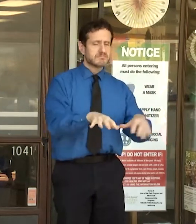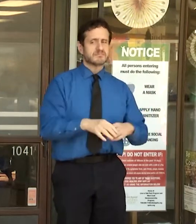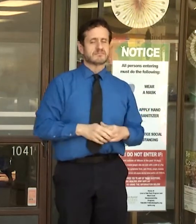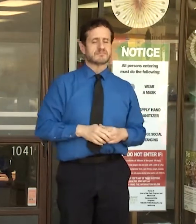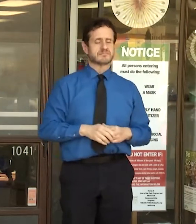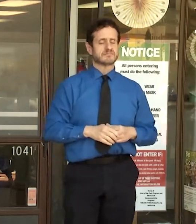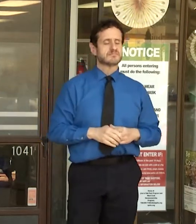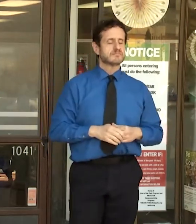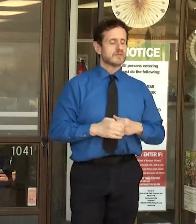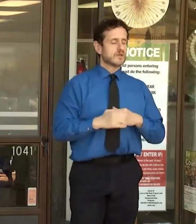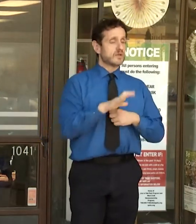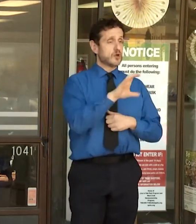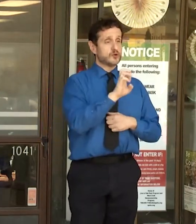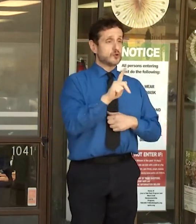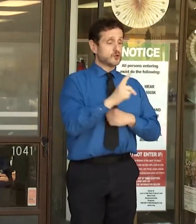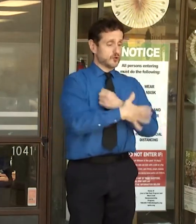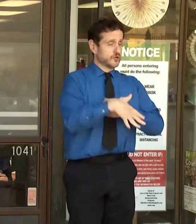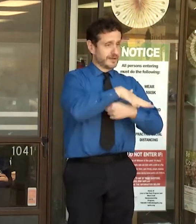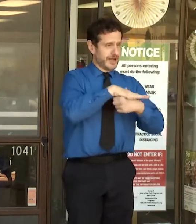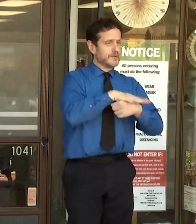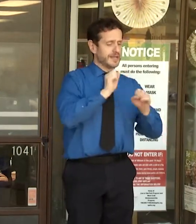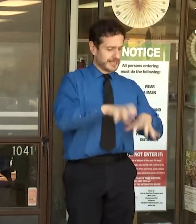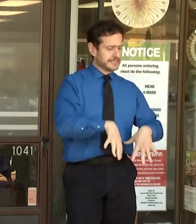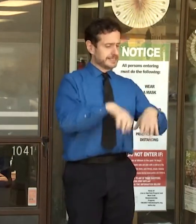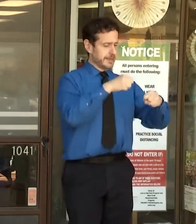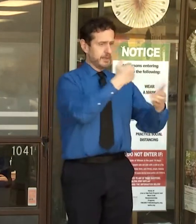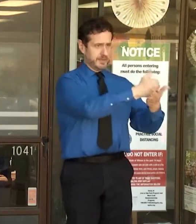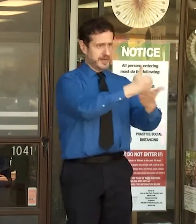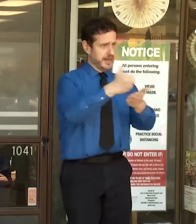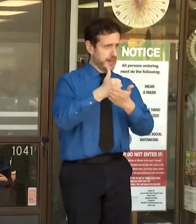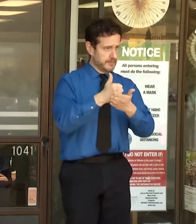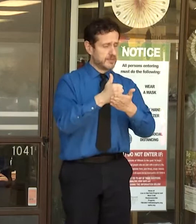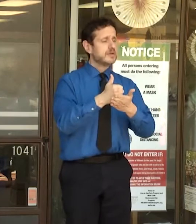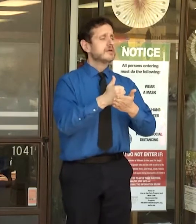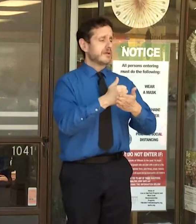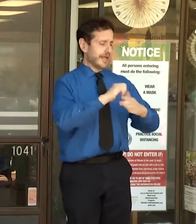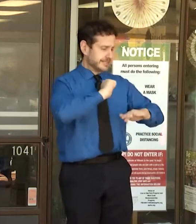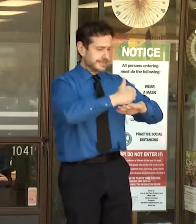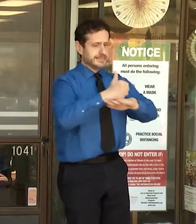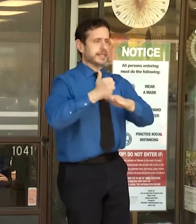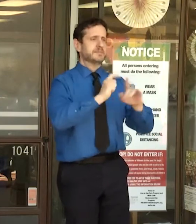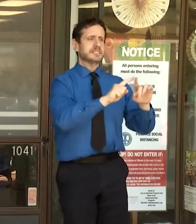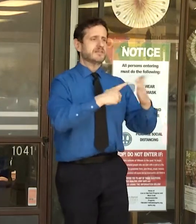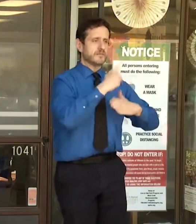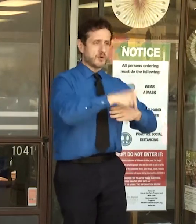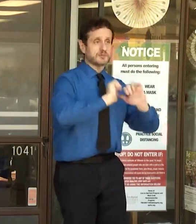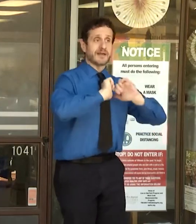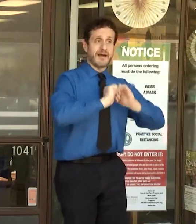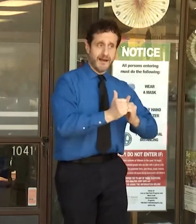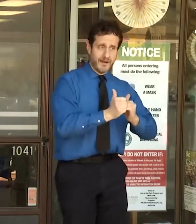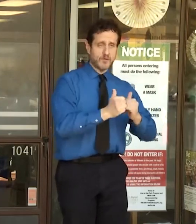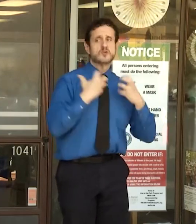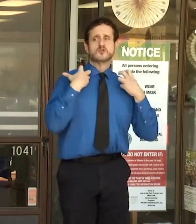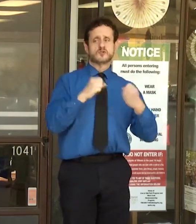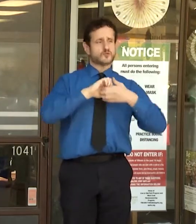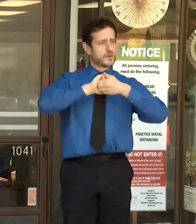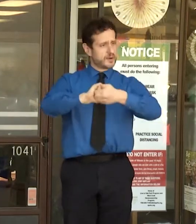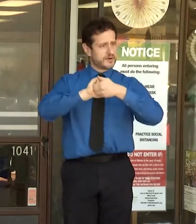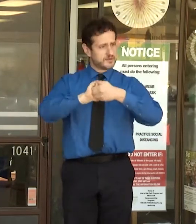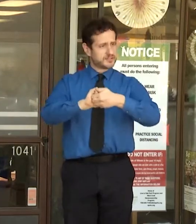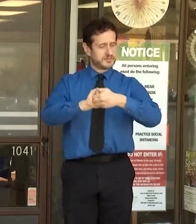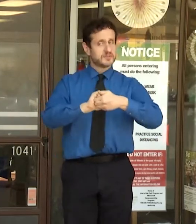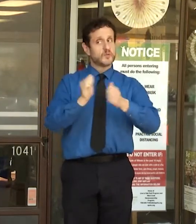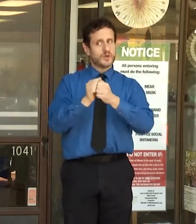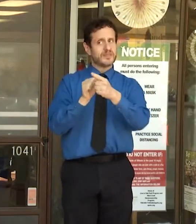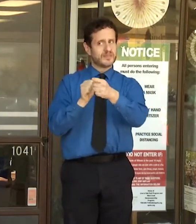step up to the plate and be able to get these programs up and running are through strong partnerships such as that with the Housing Authority